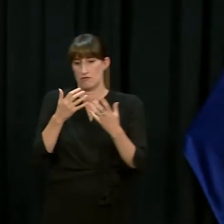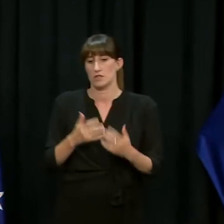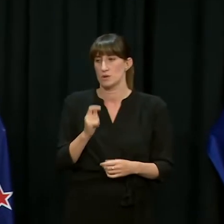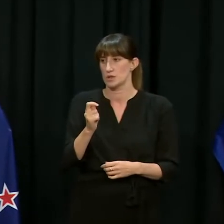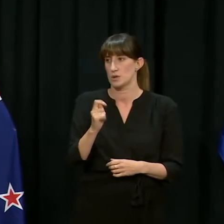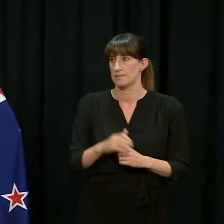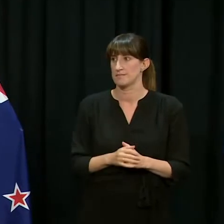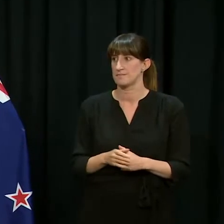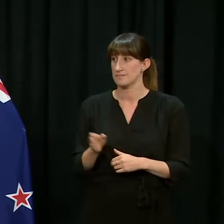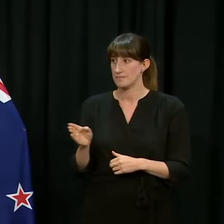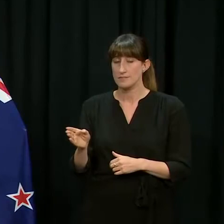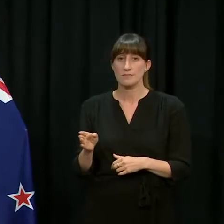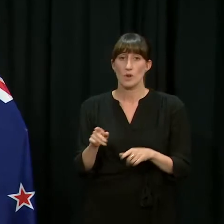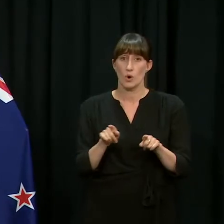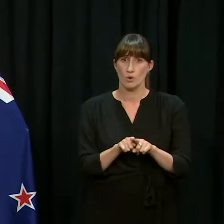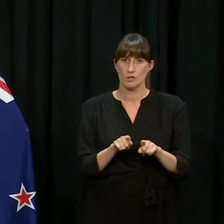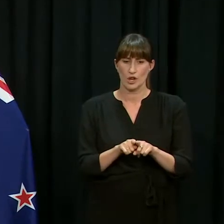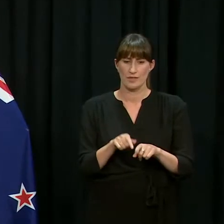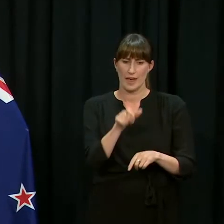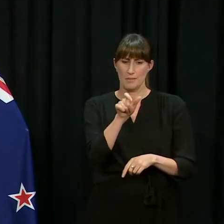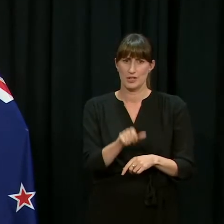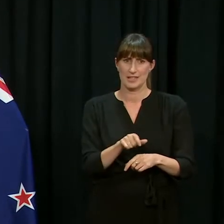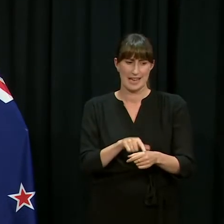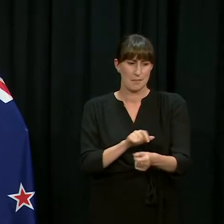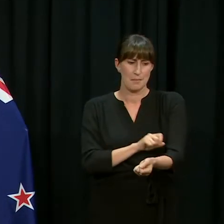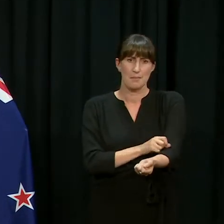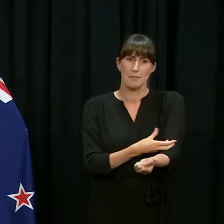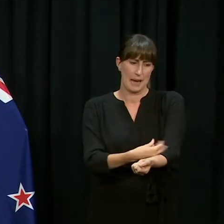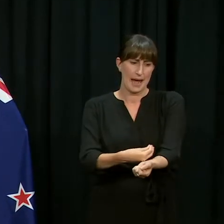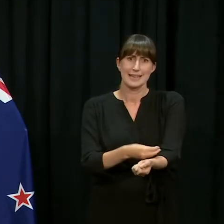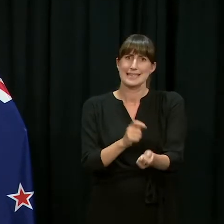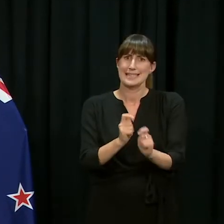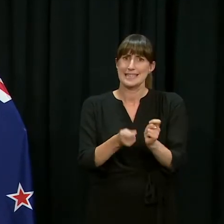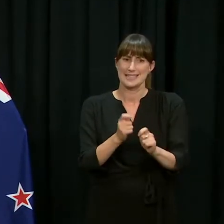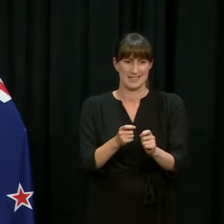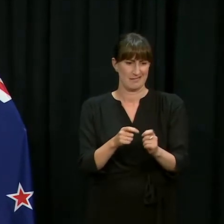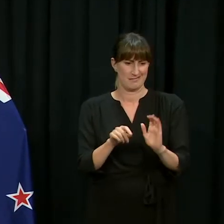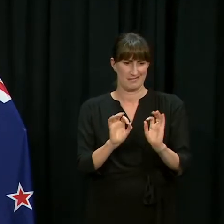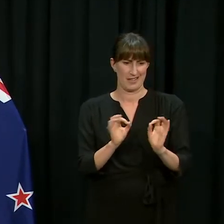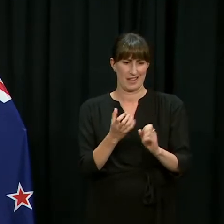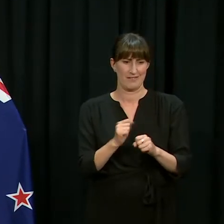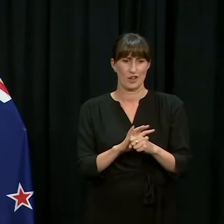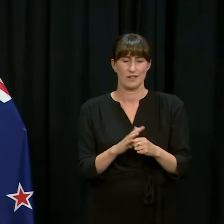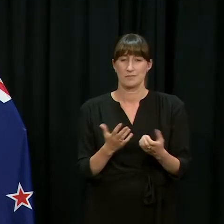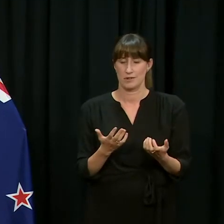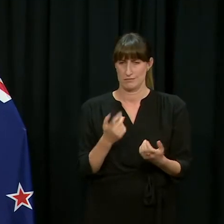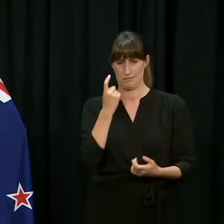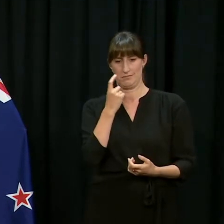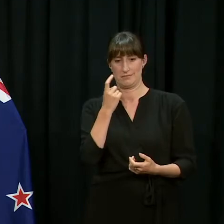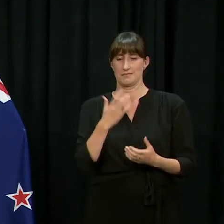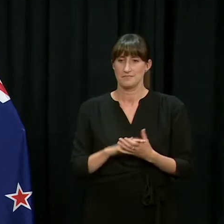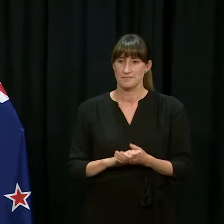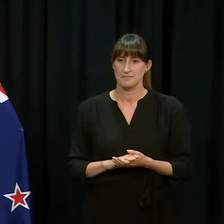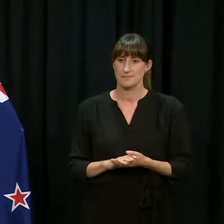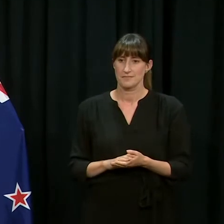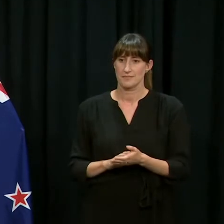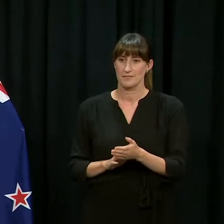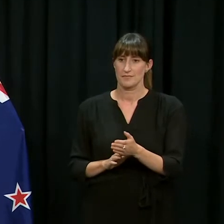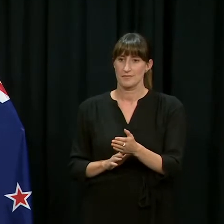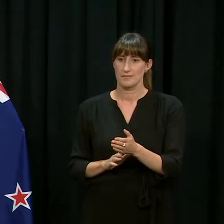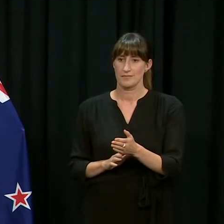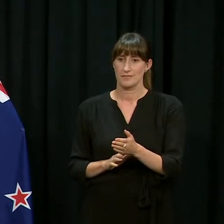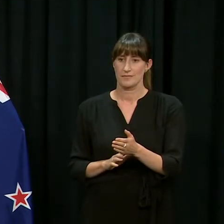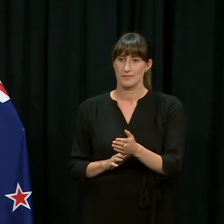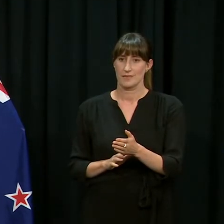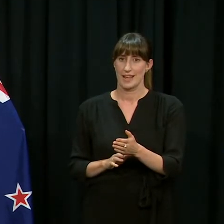as well, so he baffled us for a while. Are you satisfied with the timeline for these tests? I mean, I was actually going to take